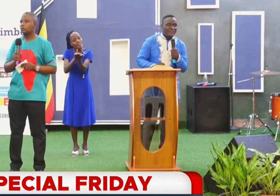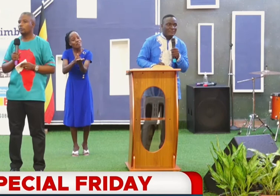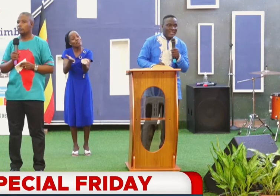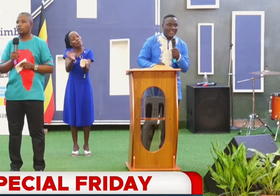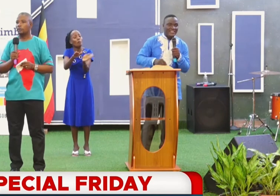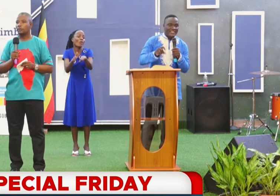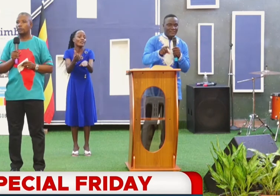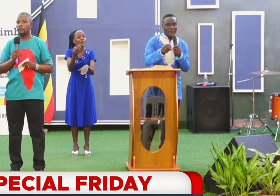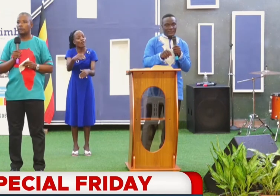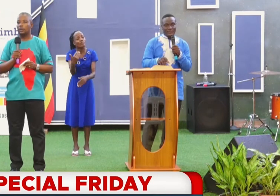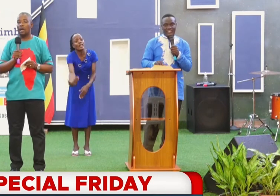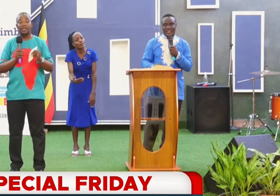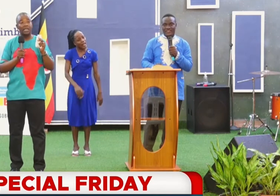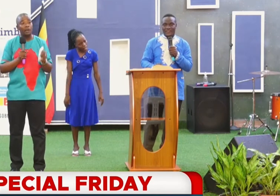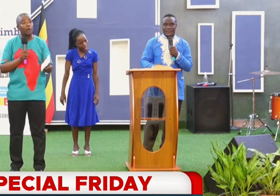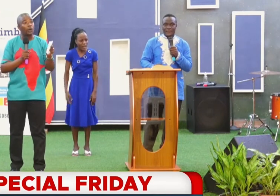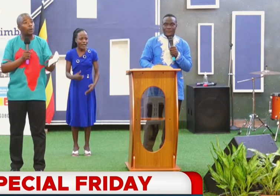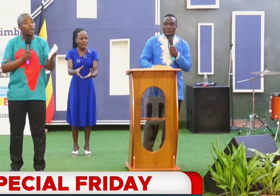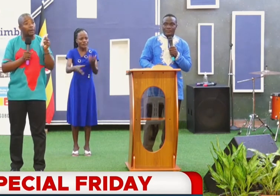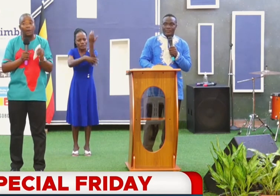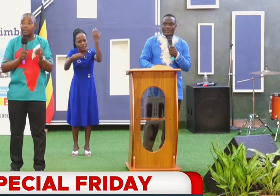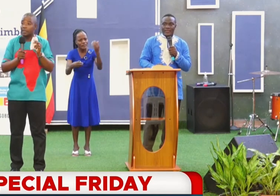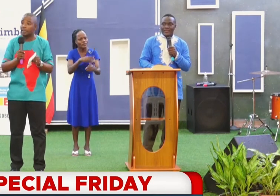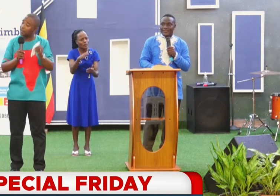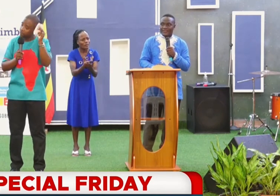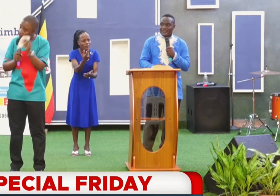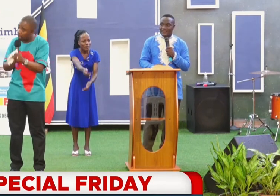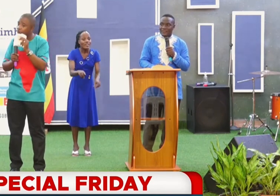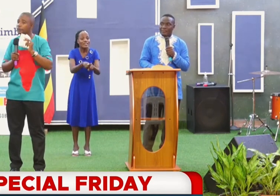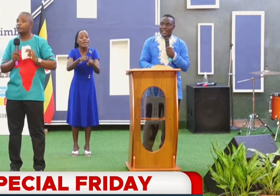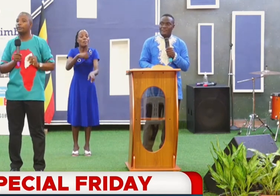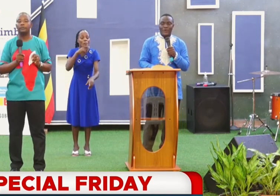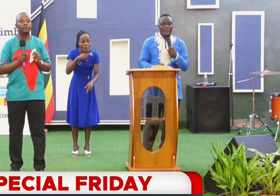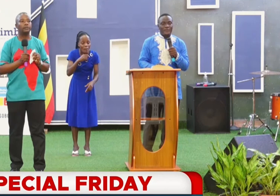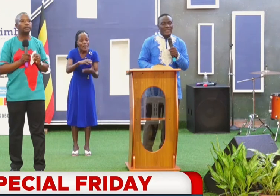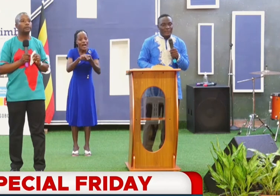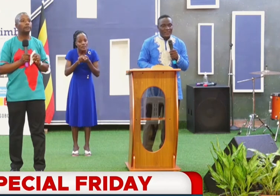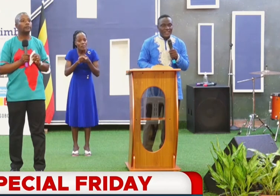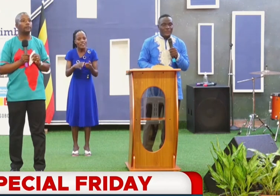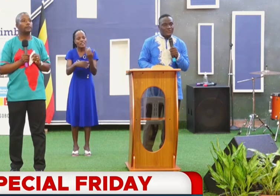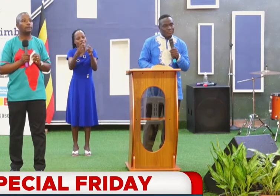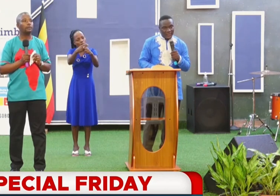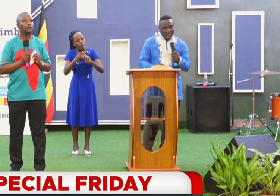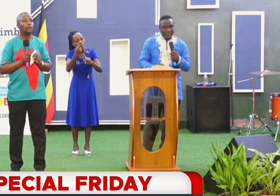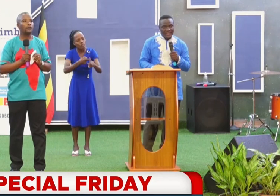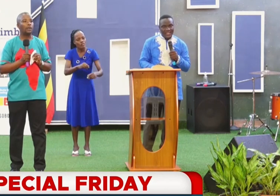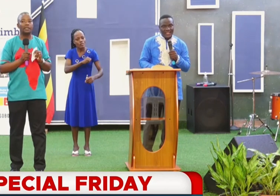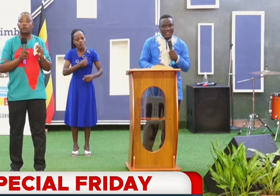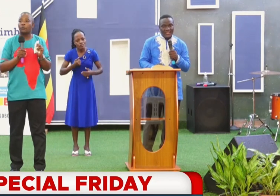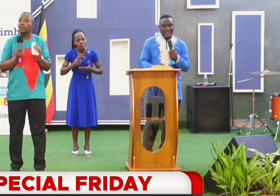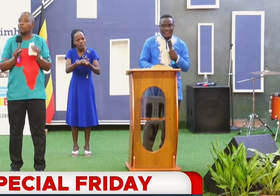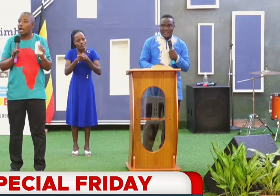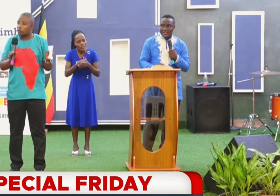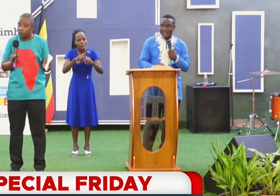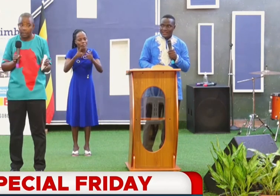take out the money in the saving box of a child. Men borrow from their wives and don't pay. Kati